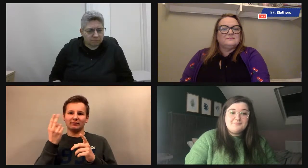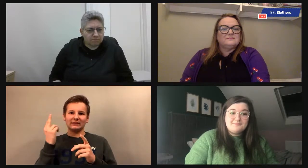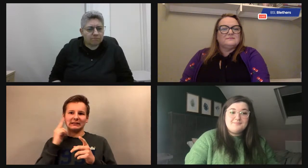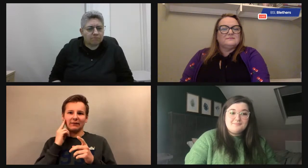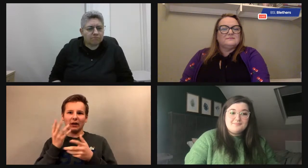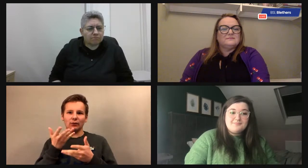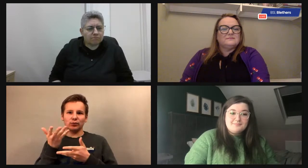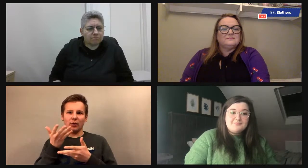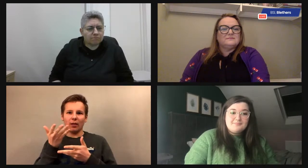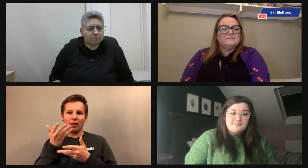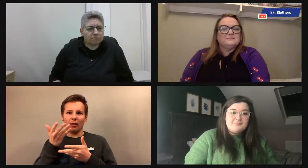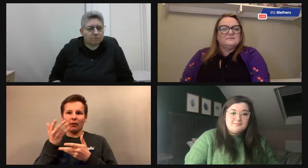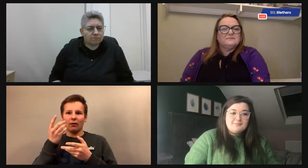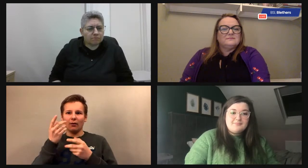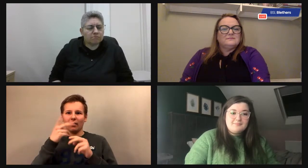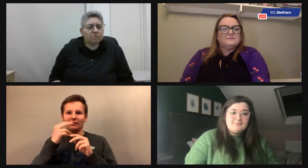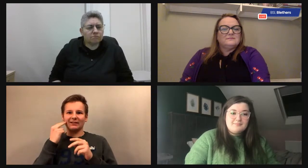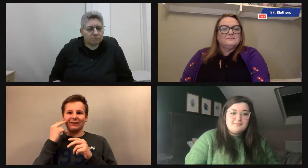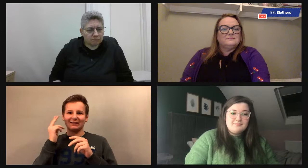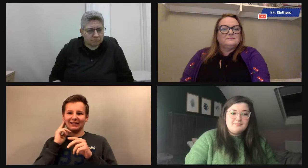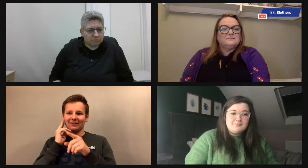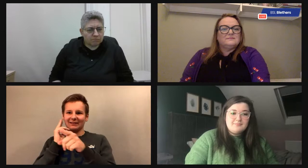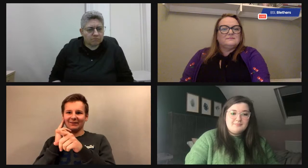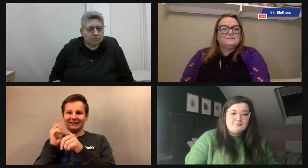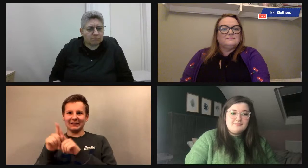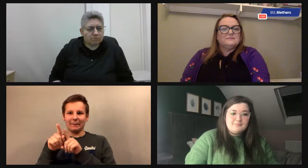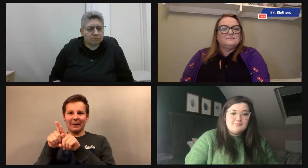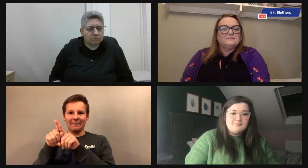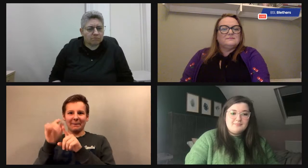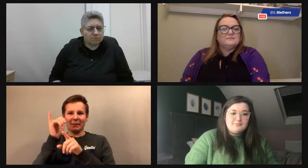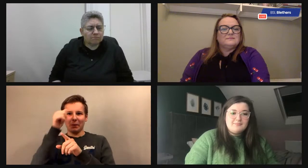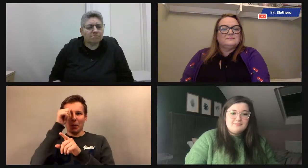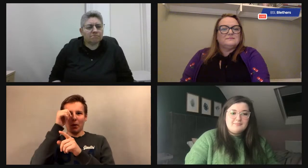third that this person, if they were